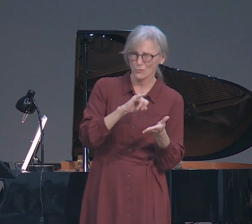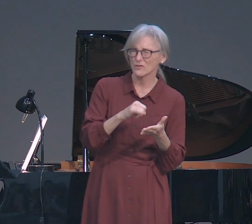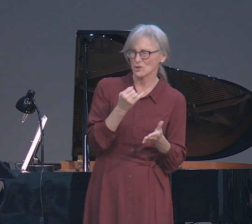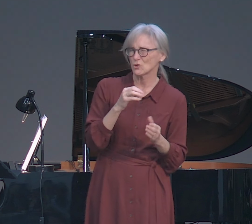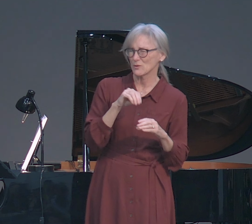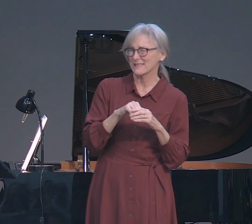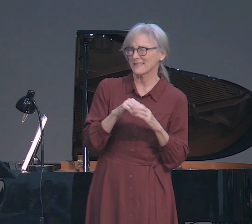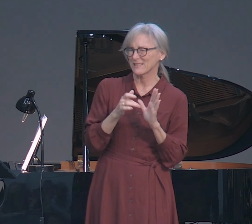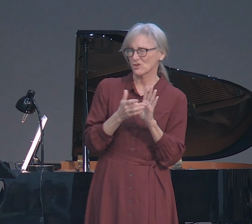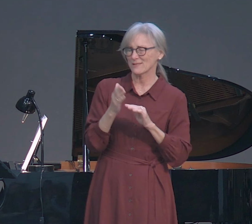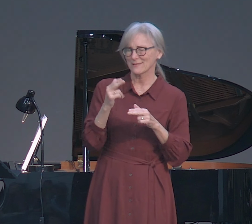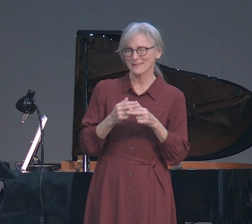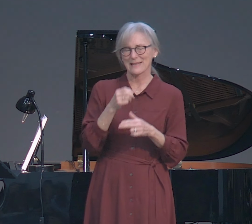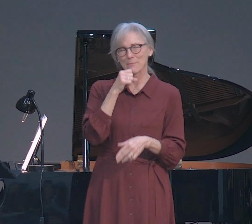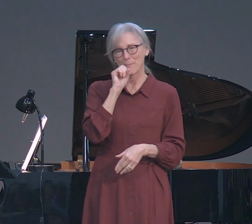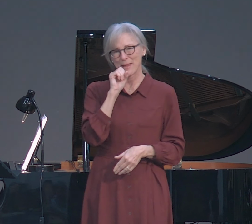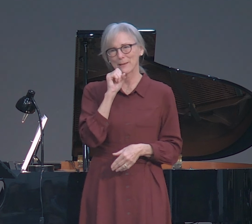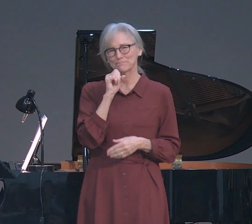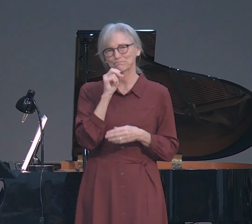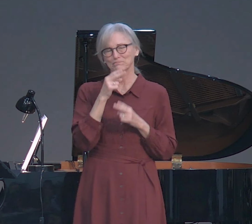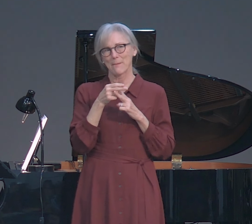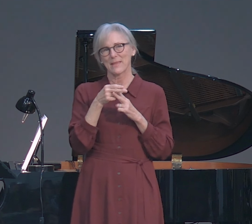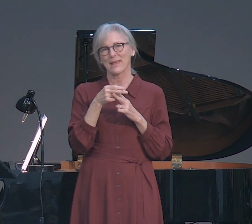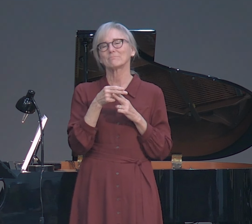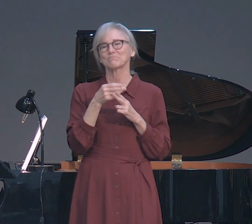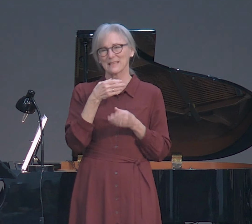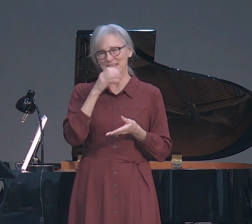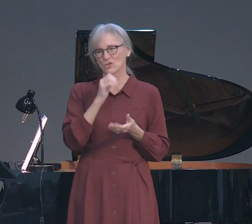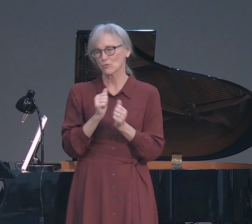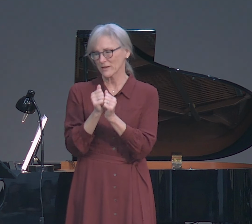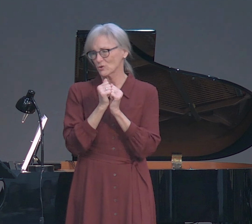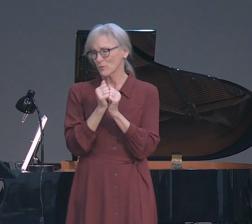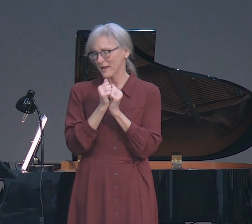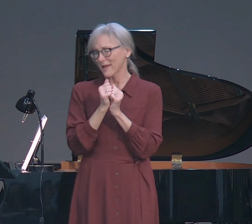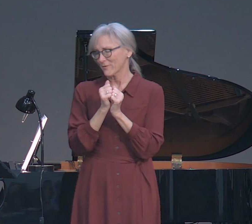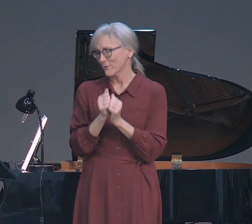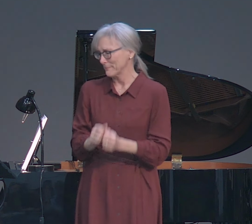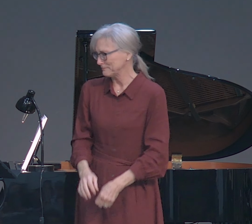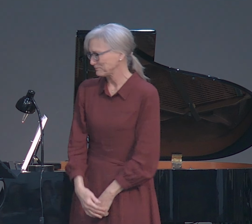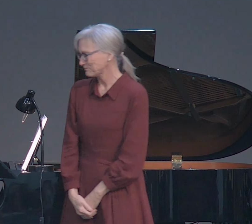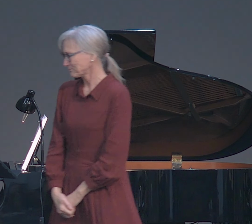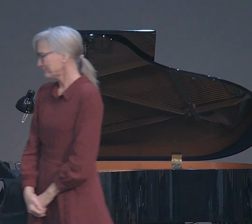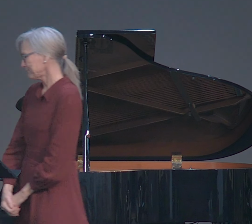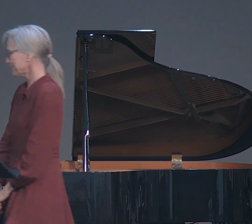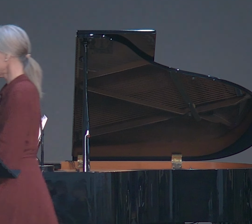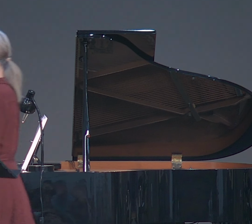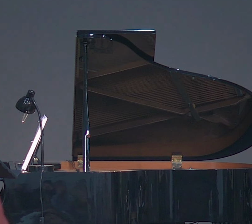amen. Amen. Let's remember the blood of Jesus spilled for us.